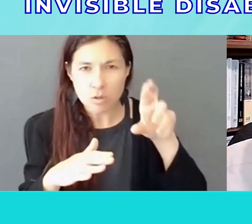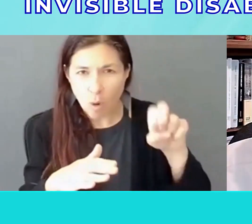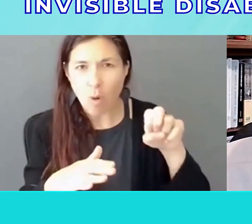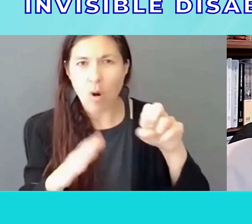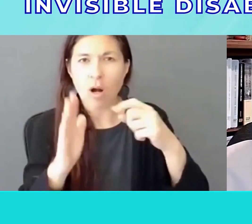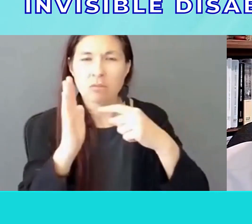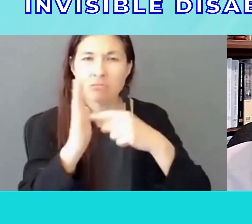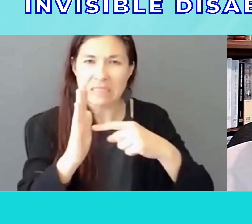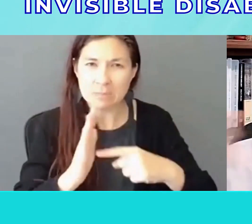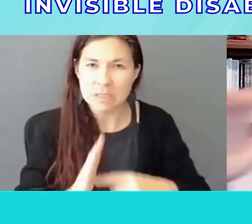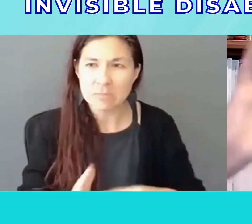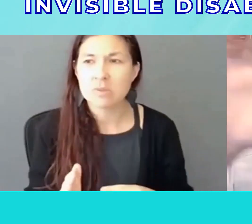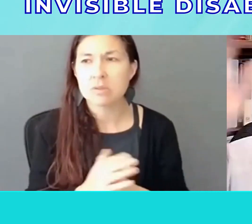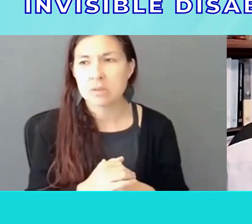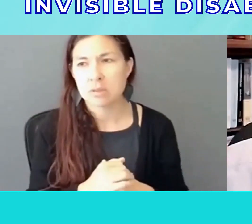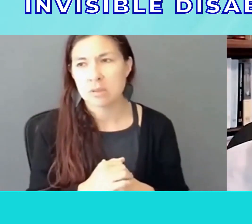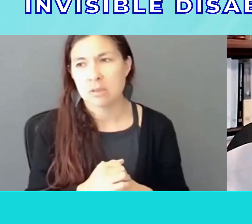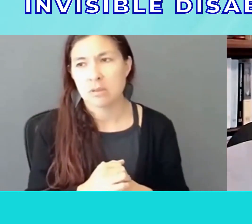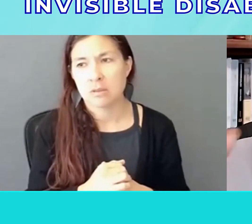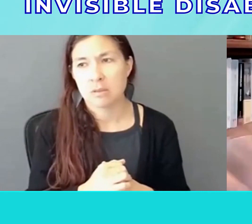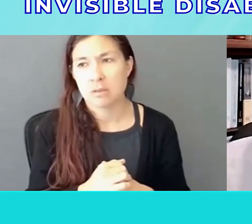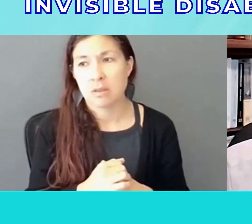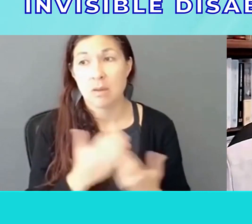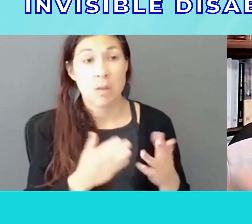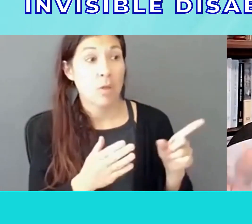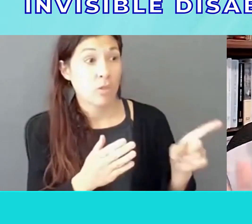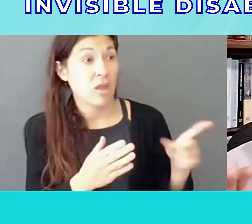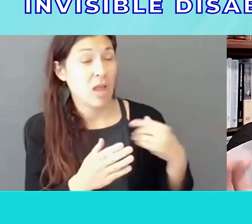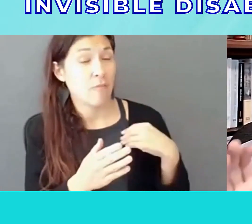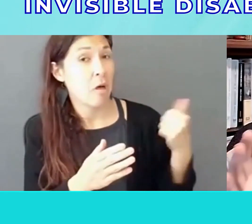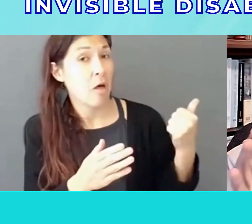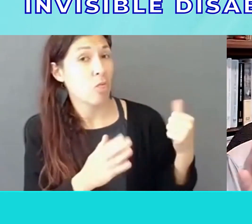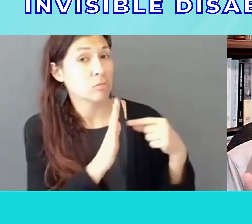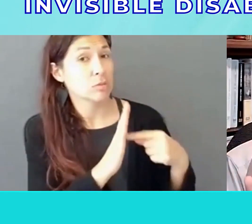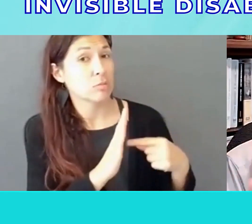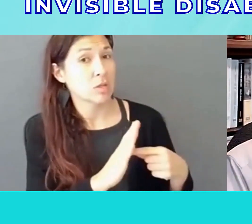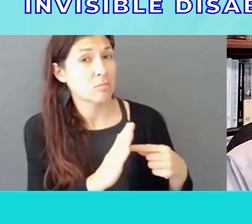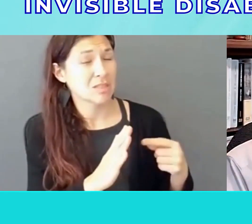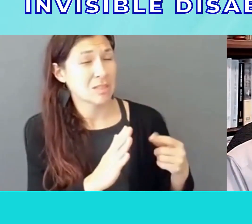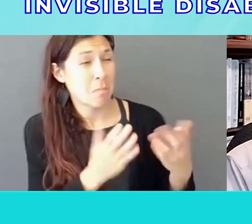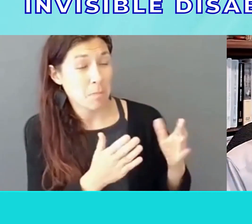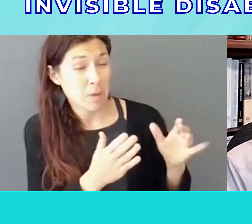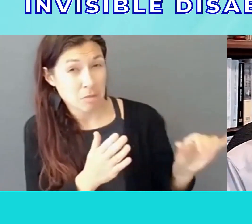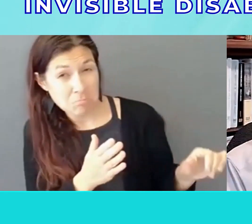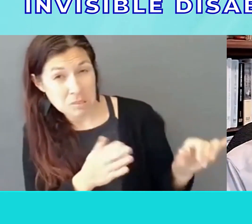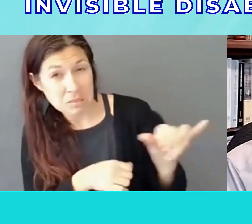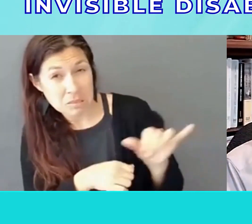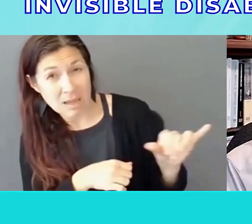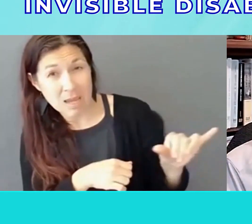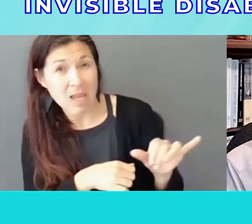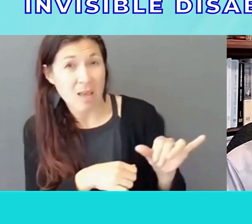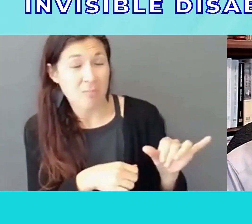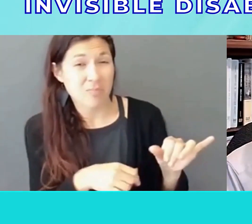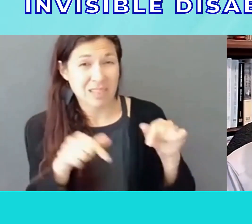sort of attract the attention of the public and the policymakers tend to be the ones that